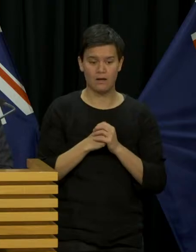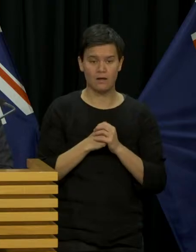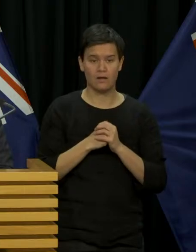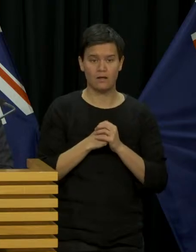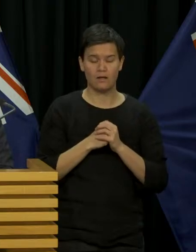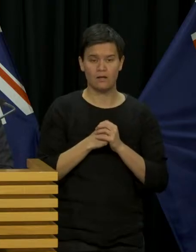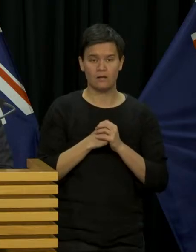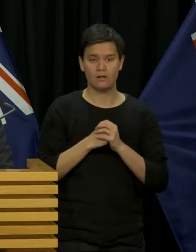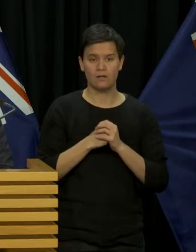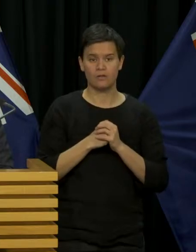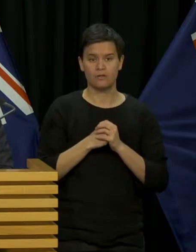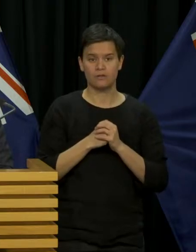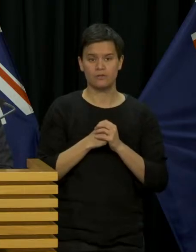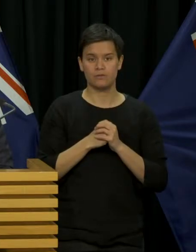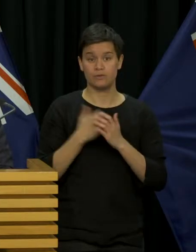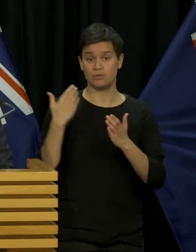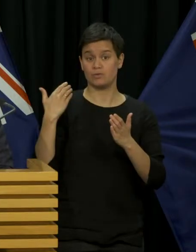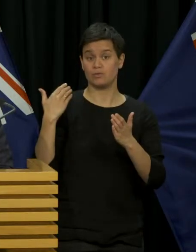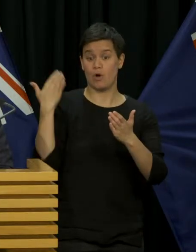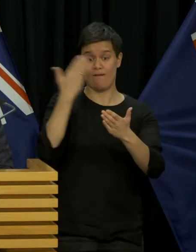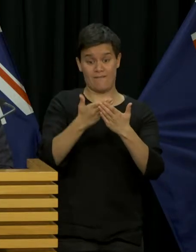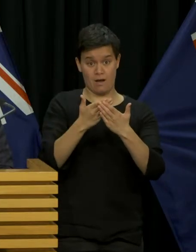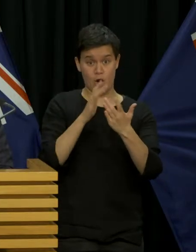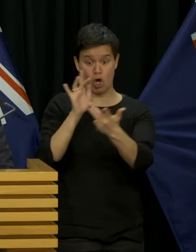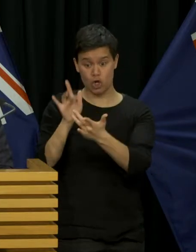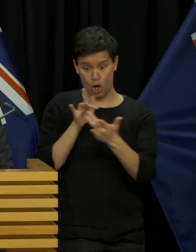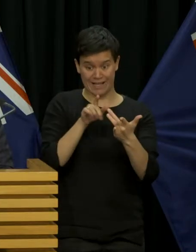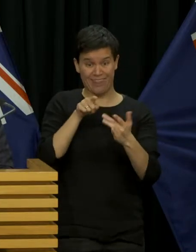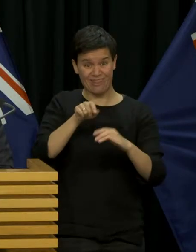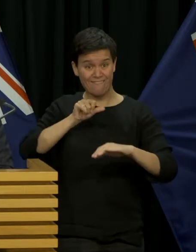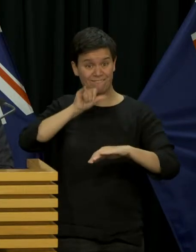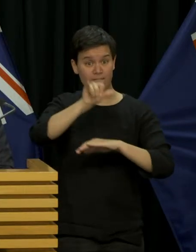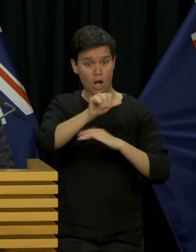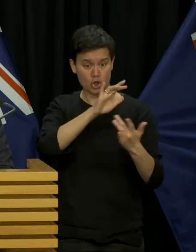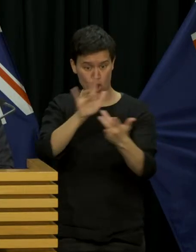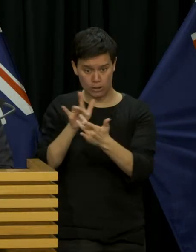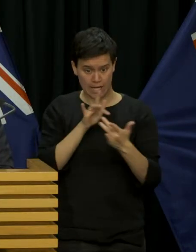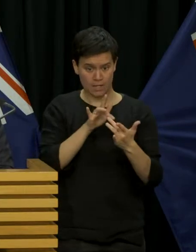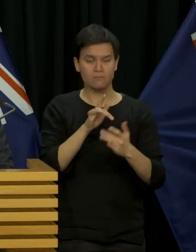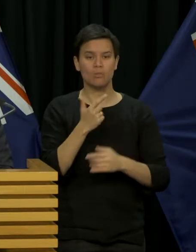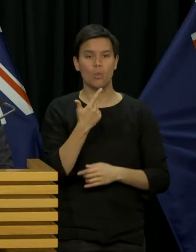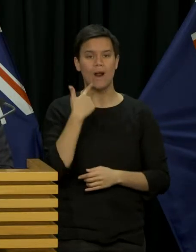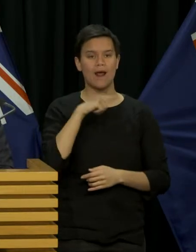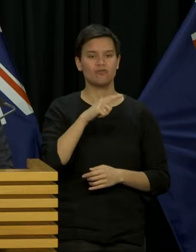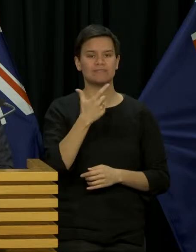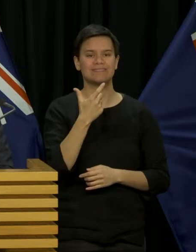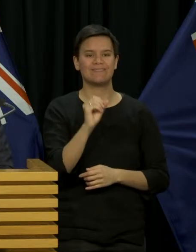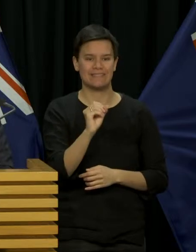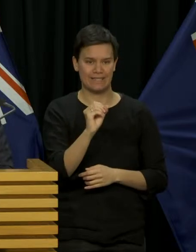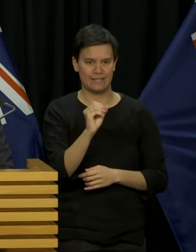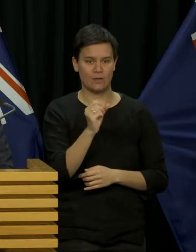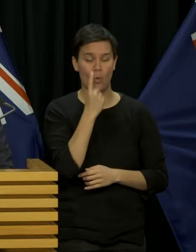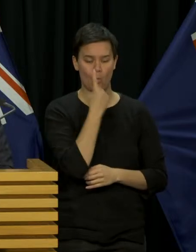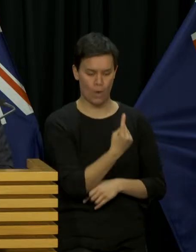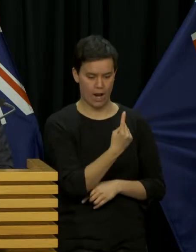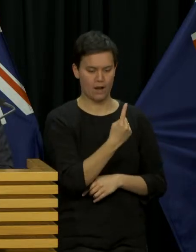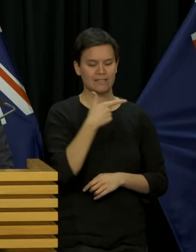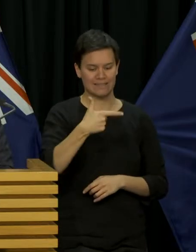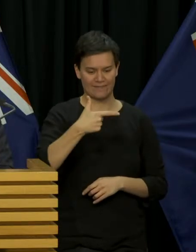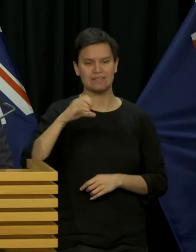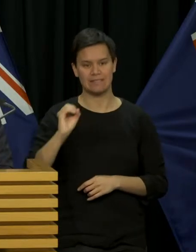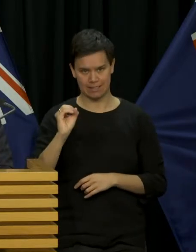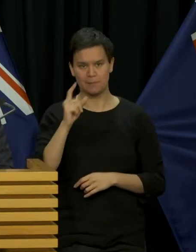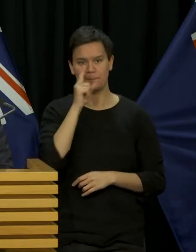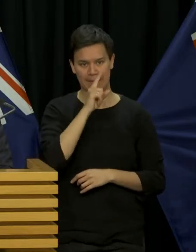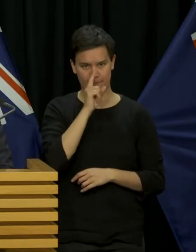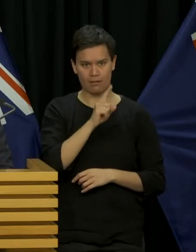total number of contacts at the moment is around 170. That includes those on the flights and in other settings. And we have,